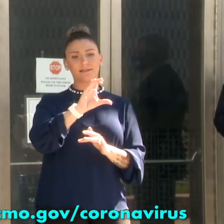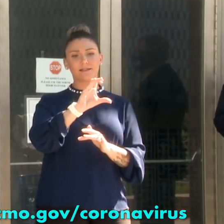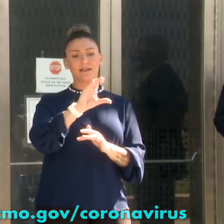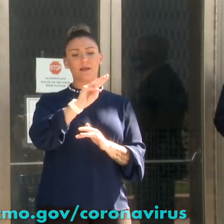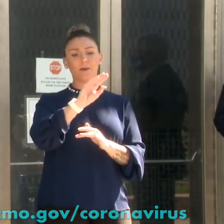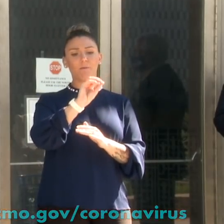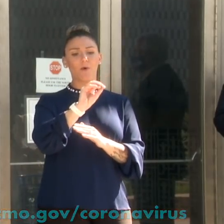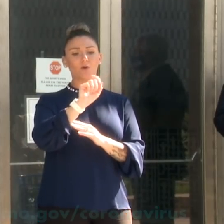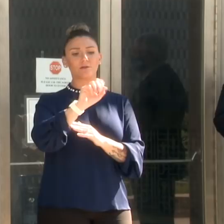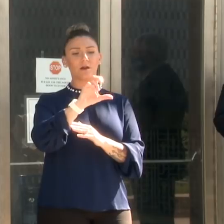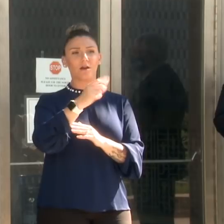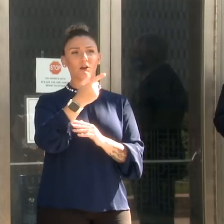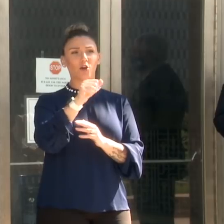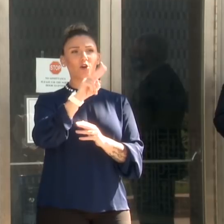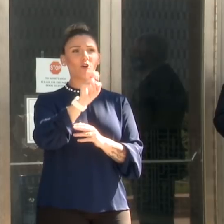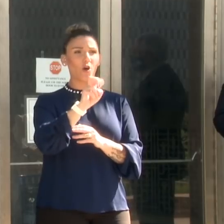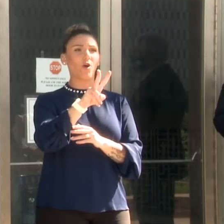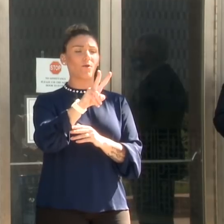calling